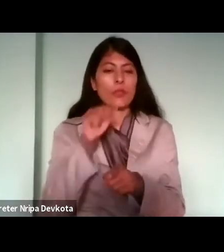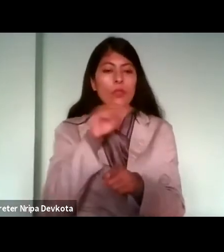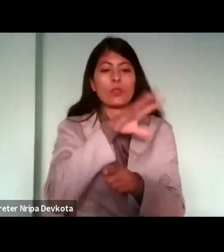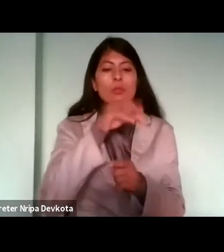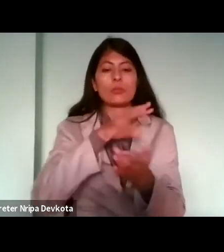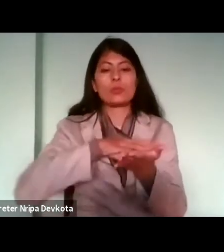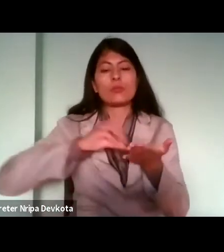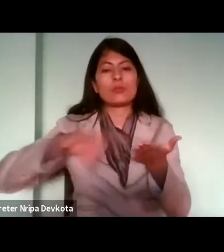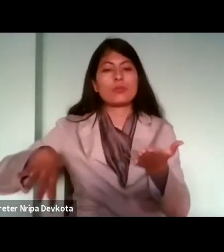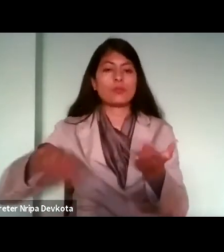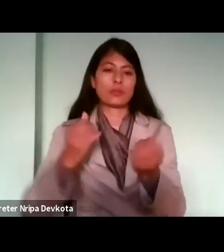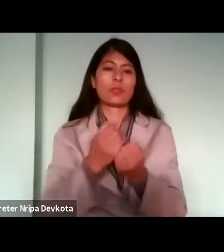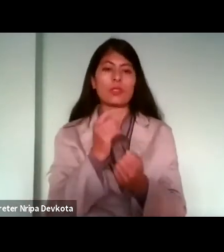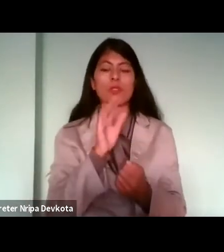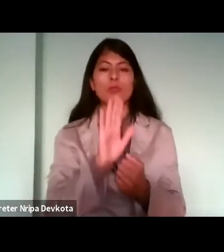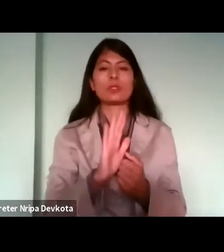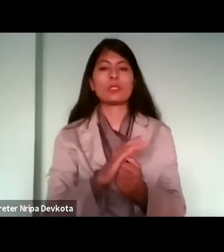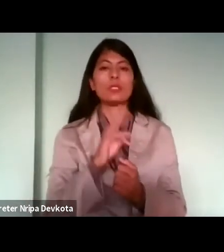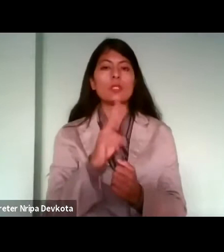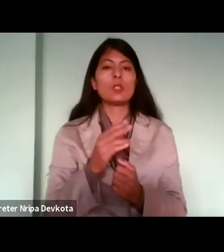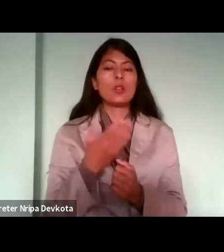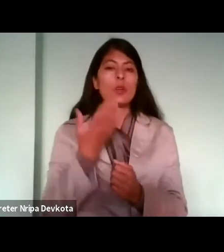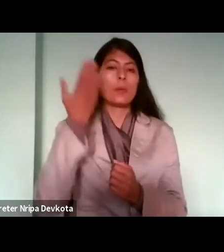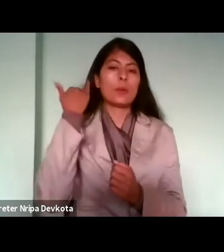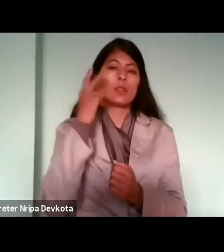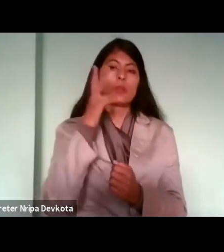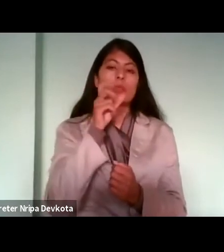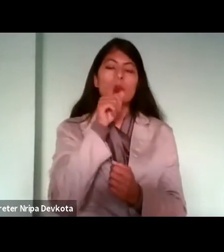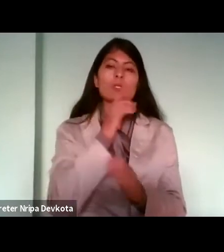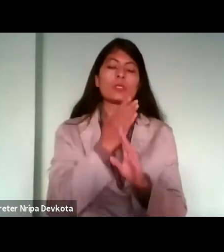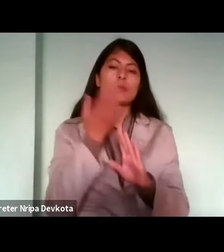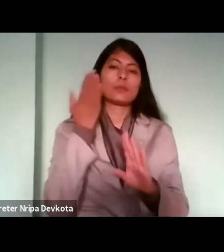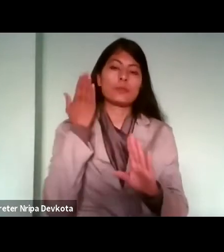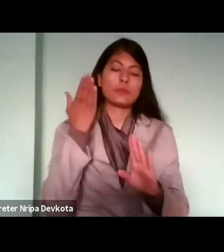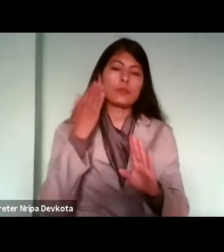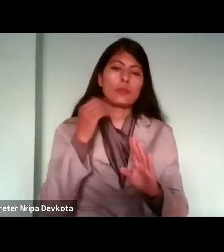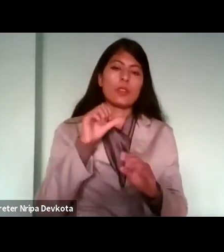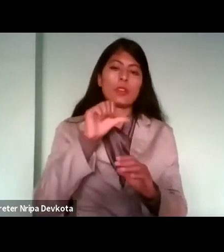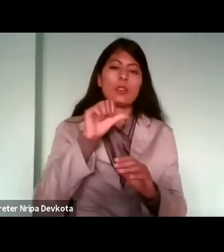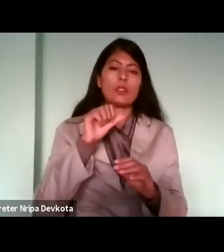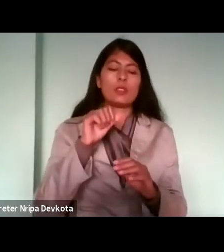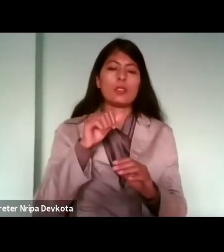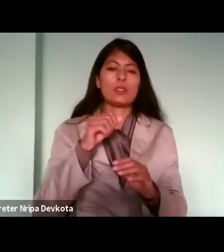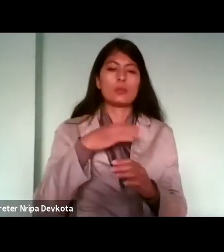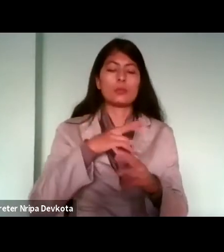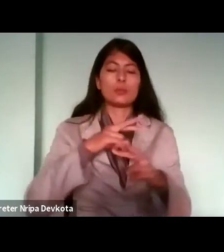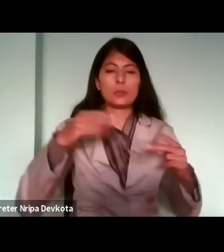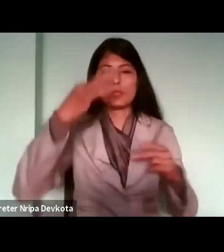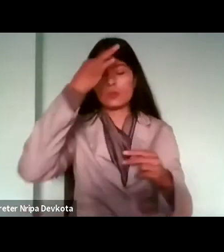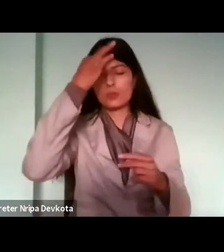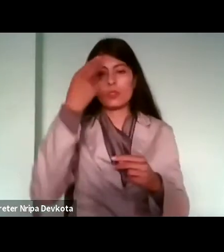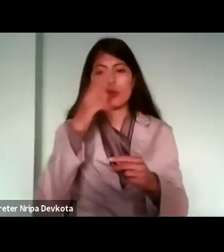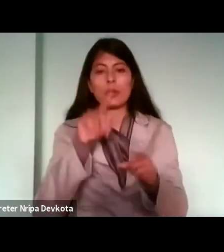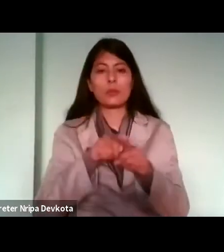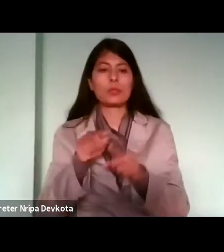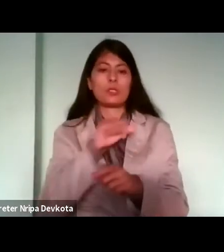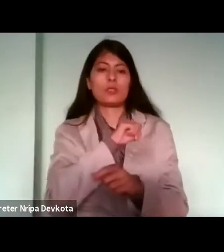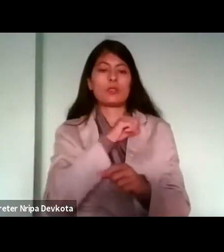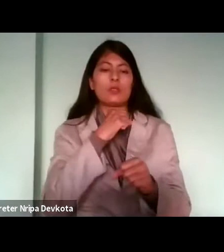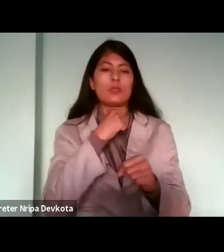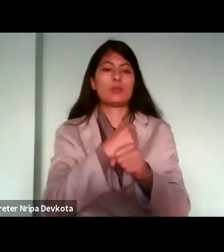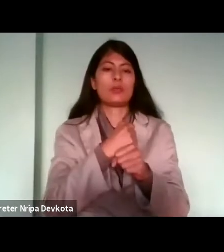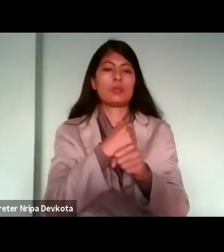way. Over the last 20 years, despite many hurdles, sex workers' organizing has gotten